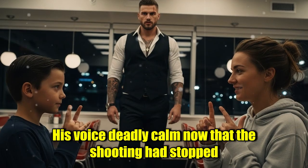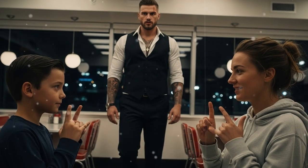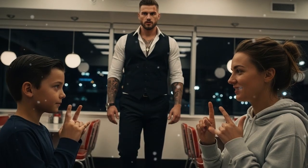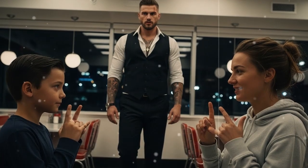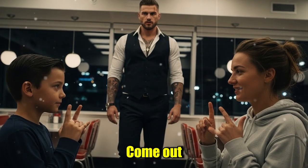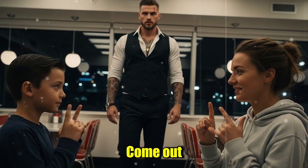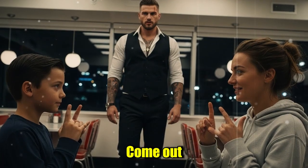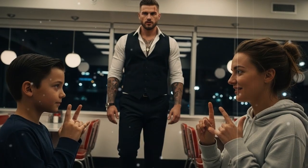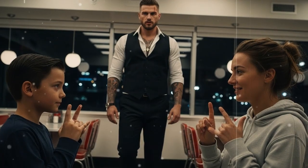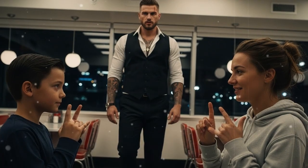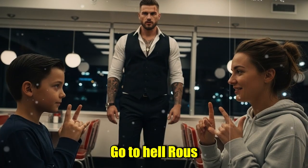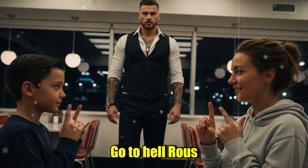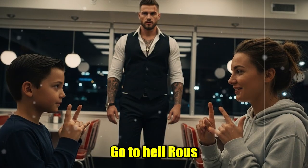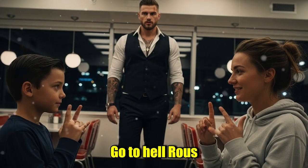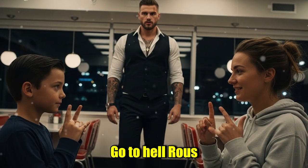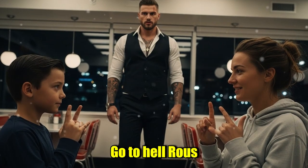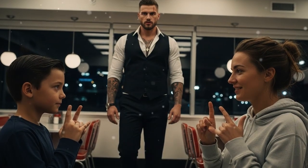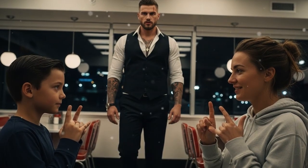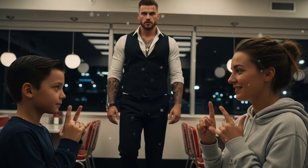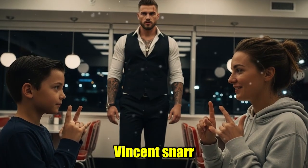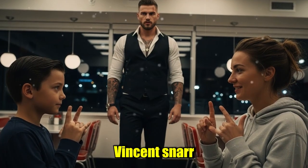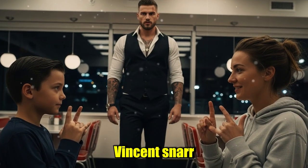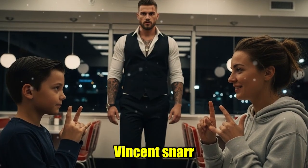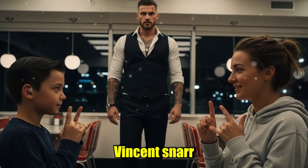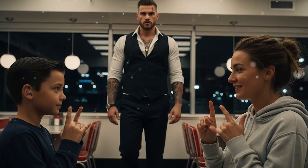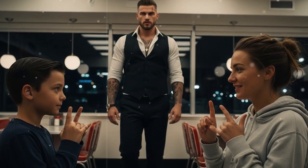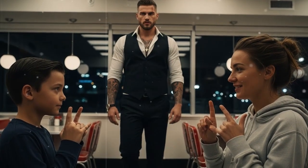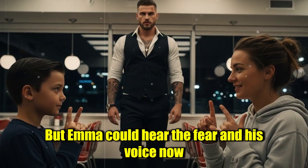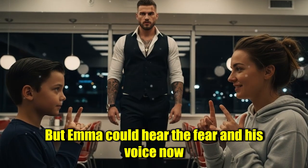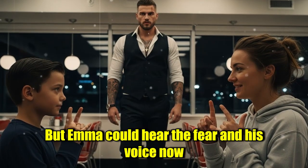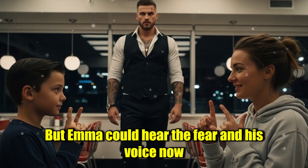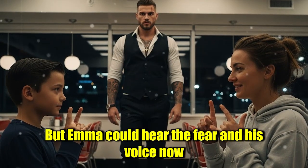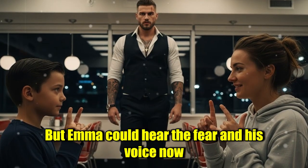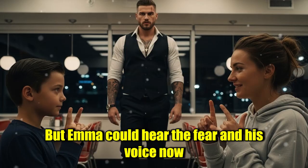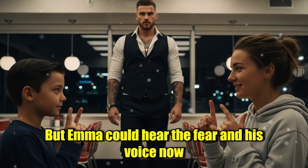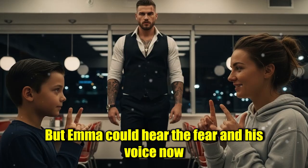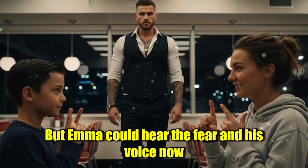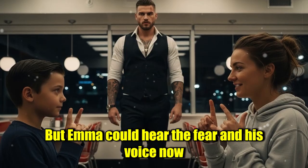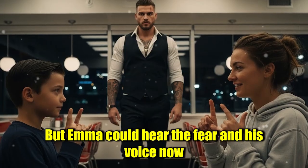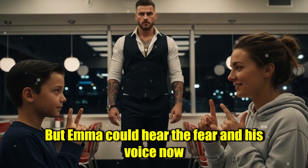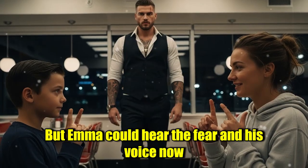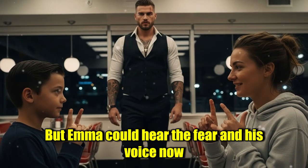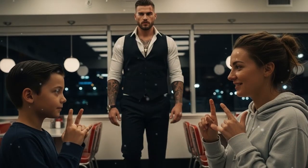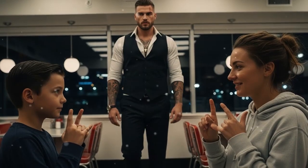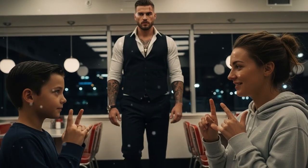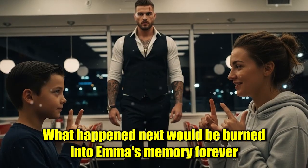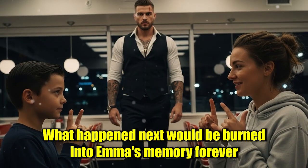stopped. "Come out. Go to hell, Russo." Vincent snarled, but Emma could hear the fear in his voice now. What